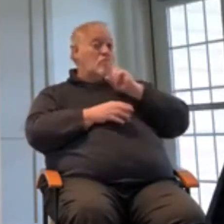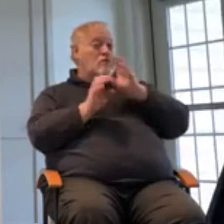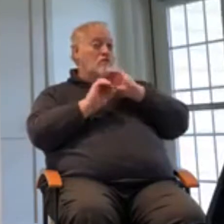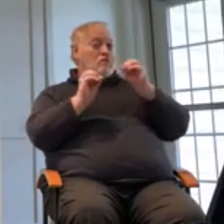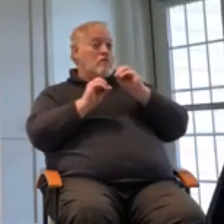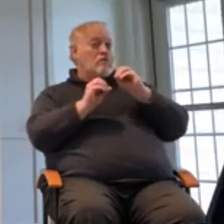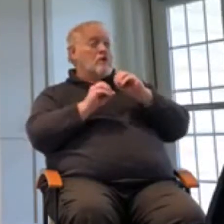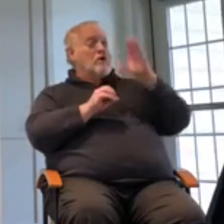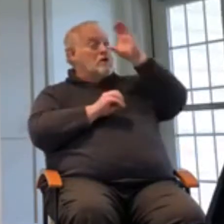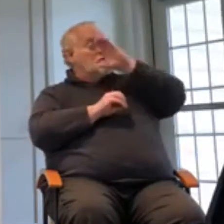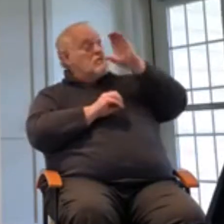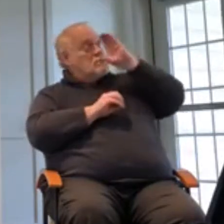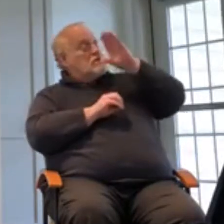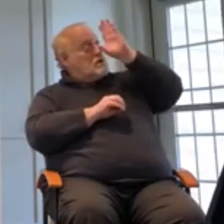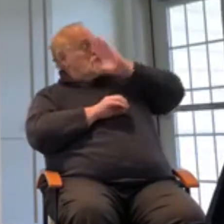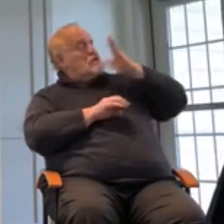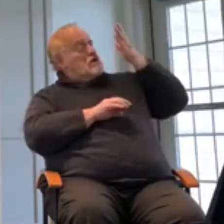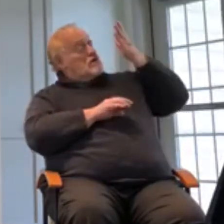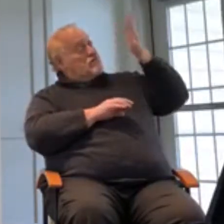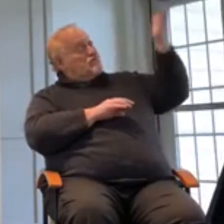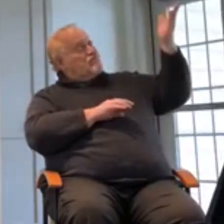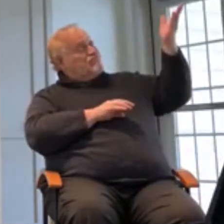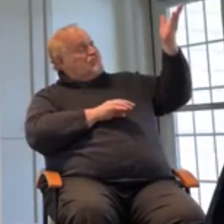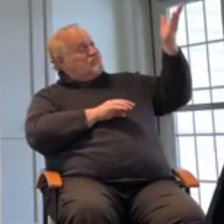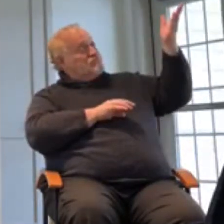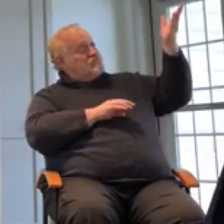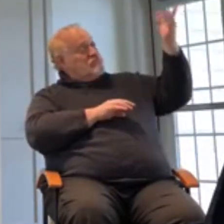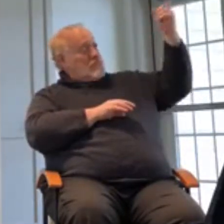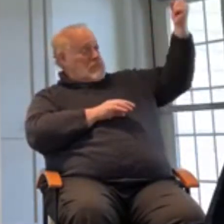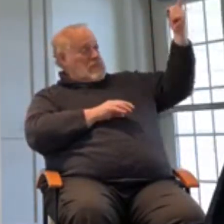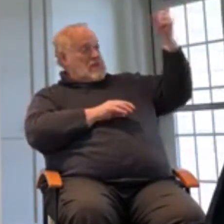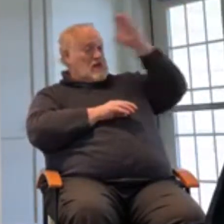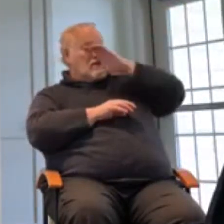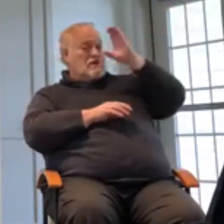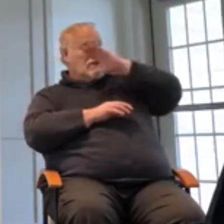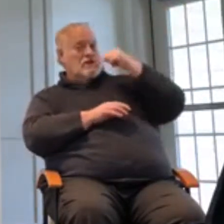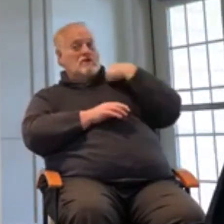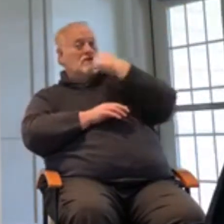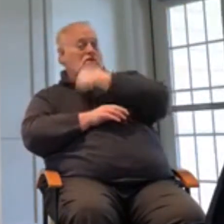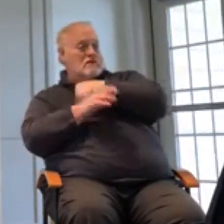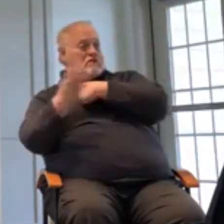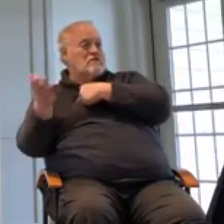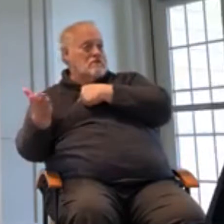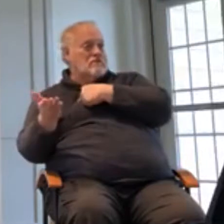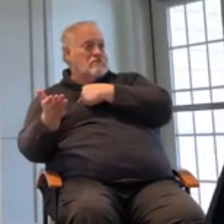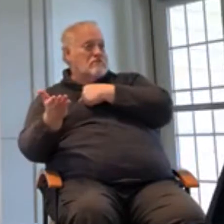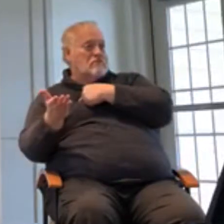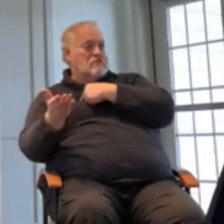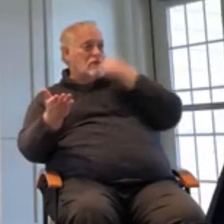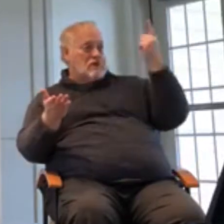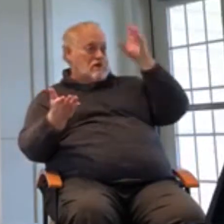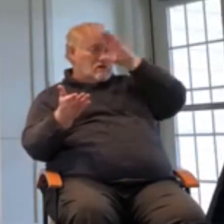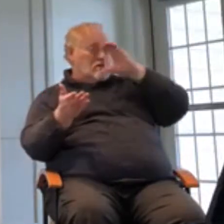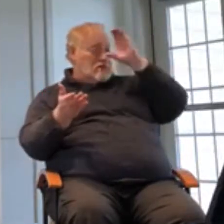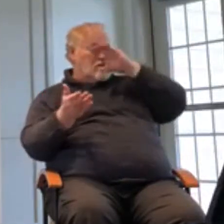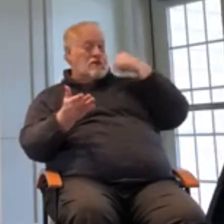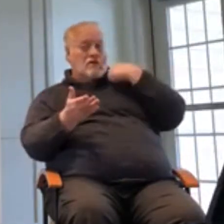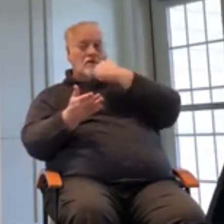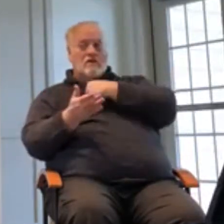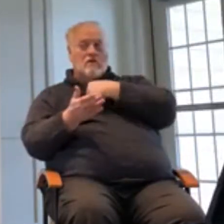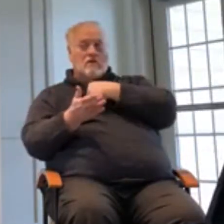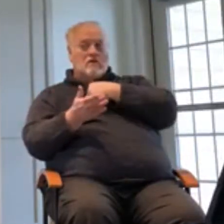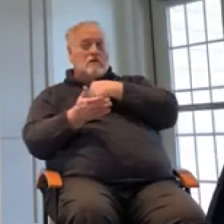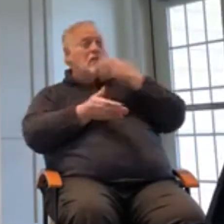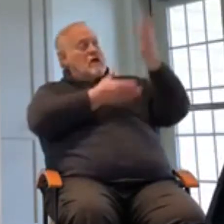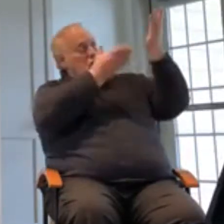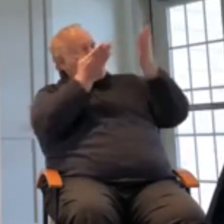none seek after him. He seeks after us. He seeks us out,